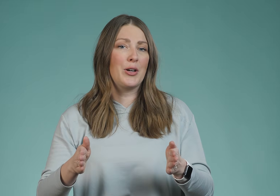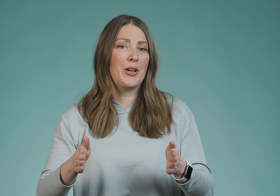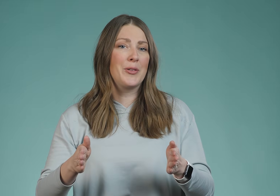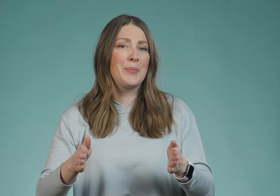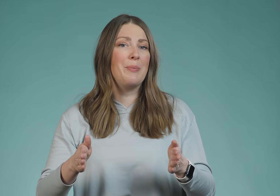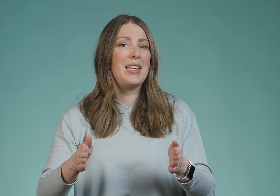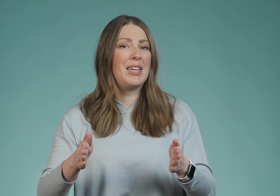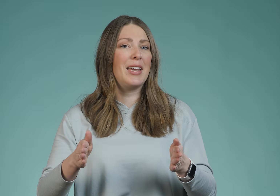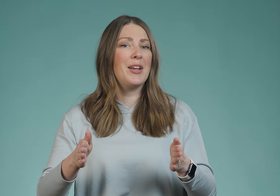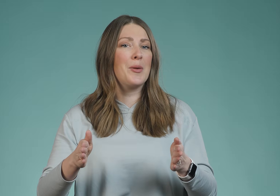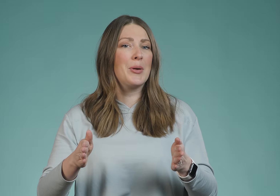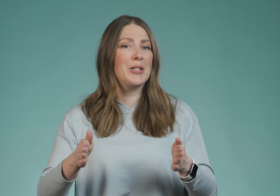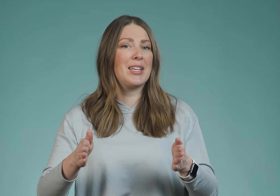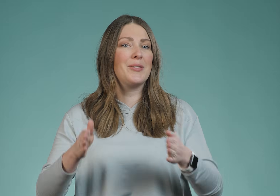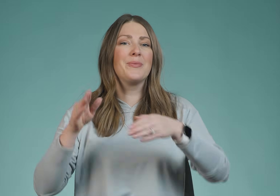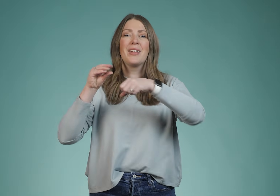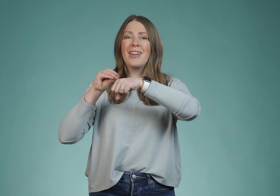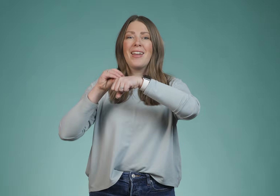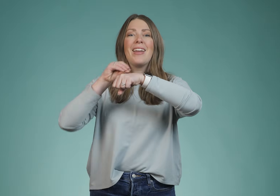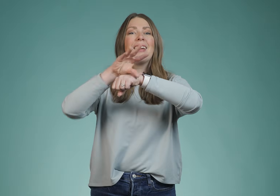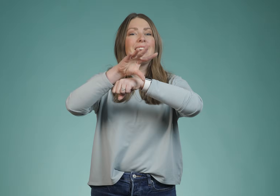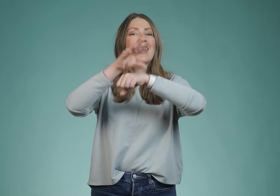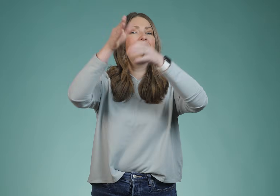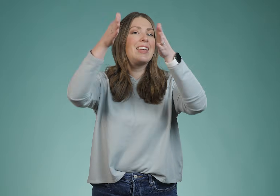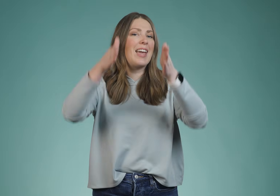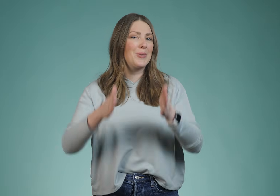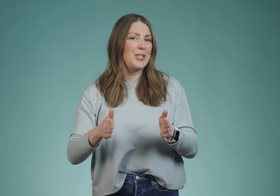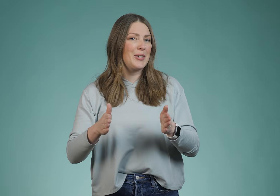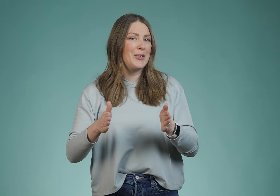marker, making it a person. Counselor.